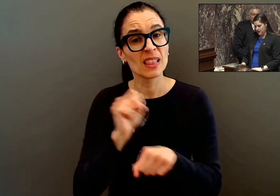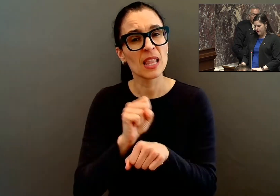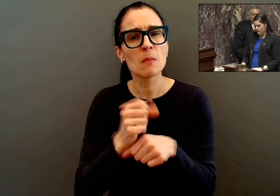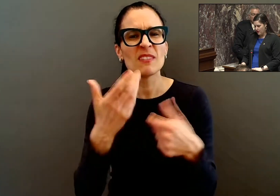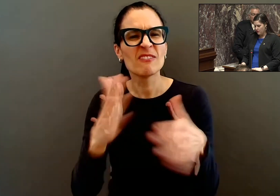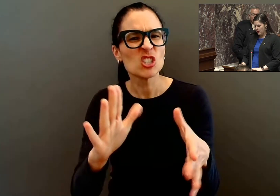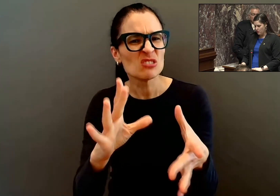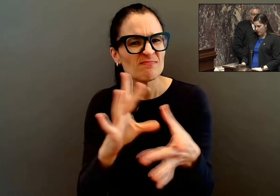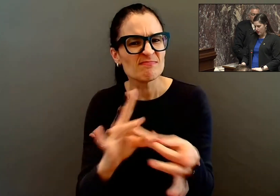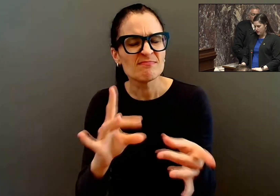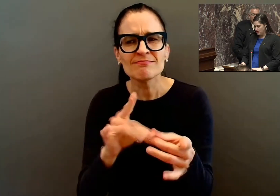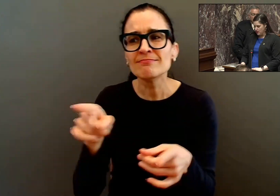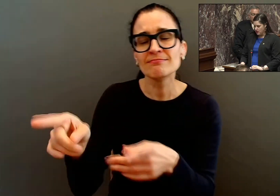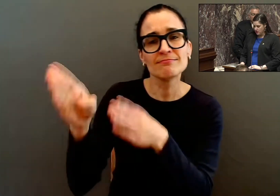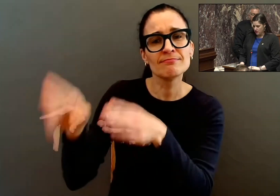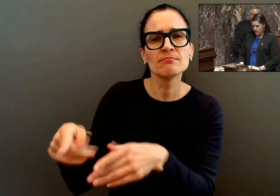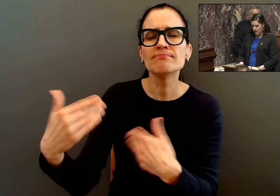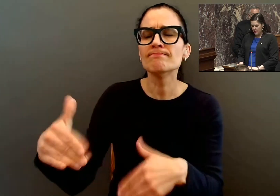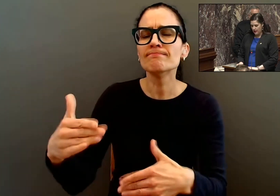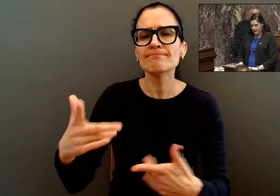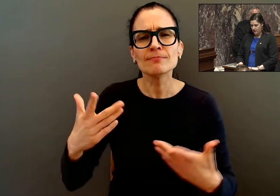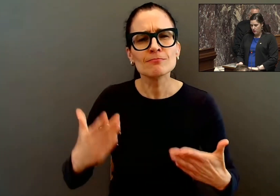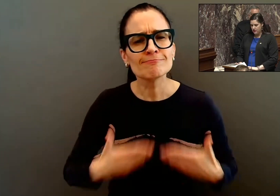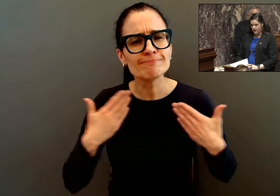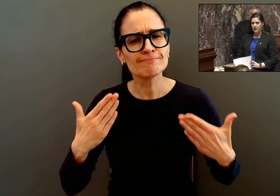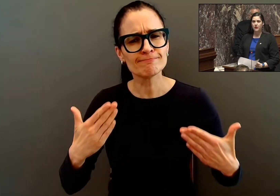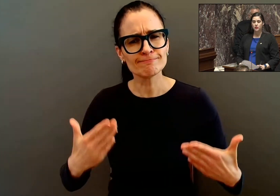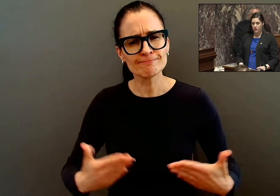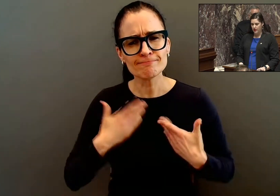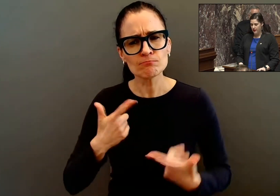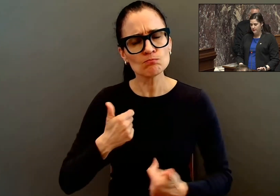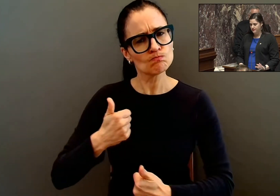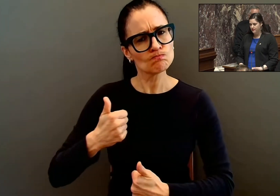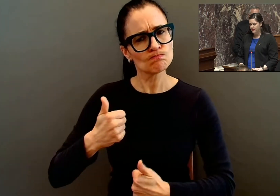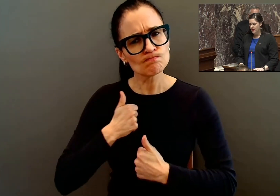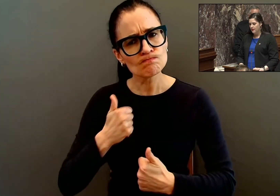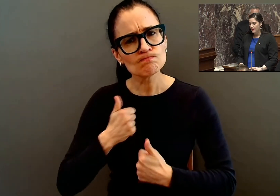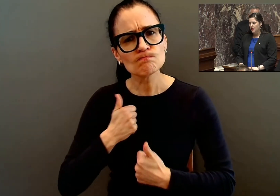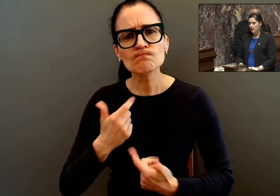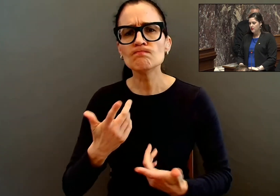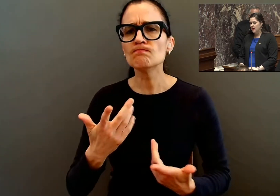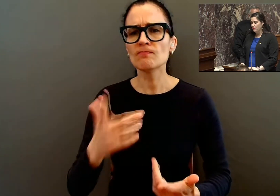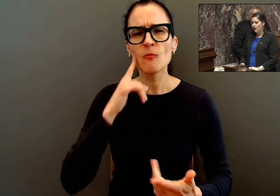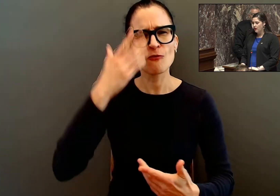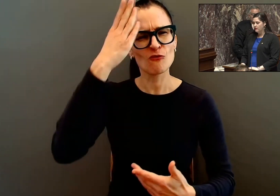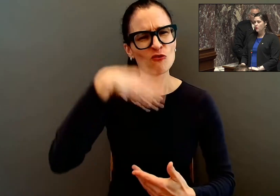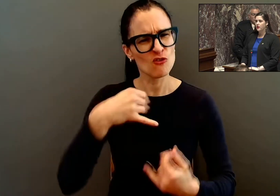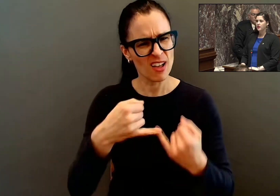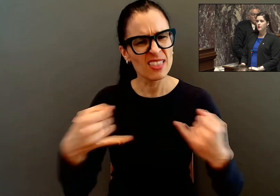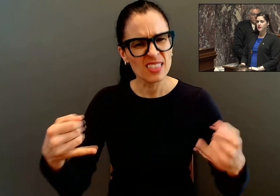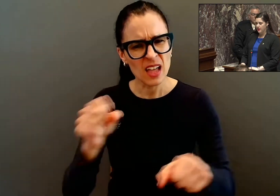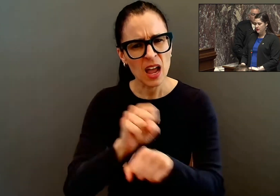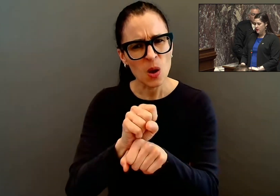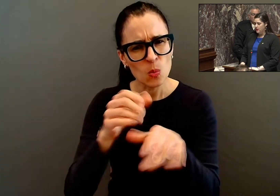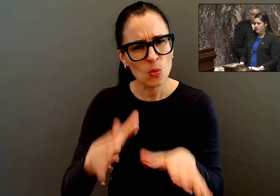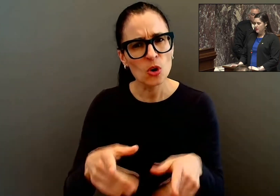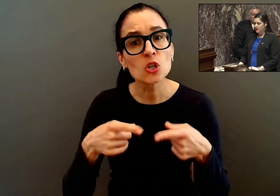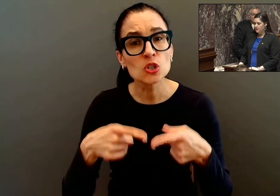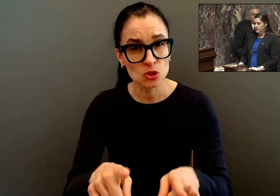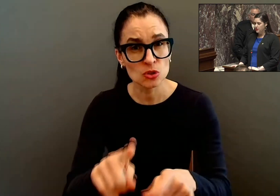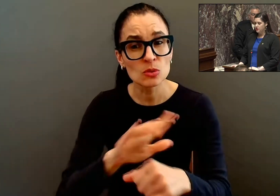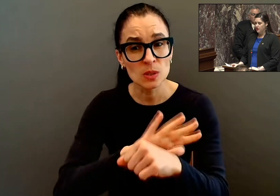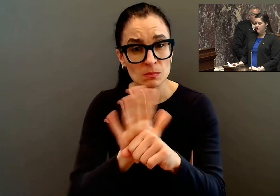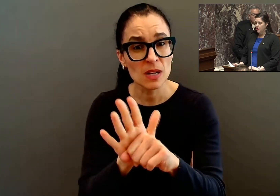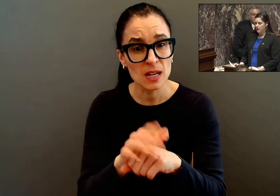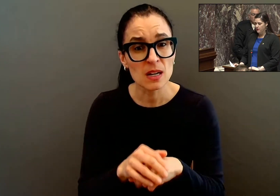and dignity for frontline workers during the pandemic was nothing but extraordinary. Kim gave her all, 100%, to the